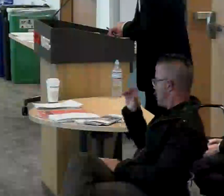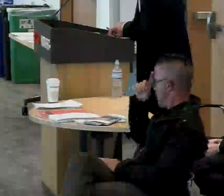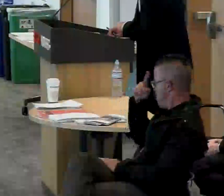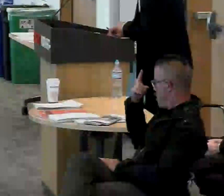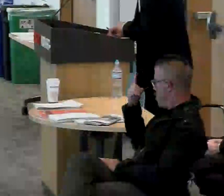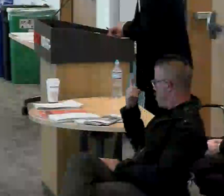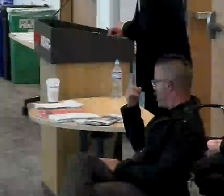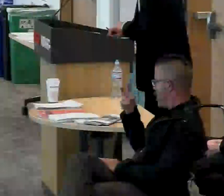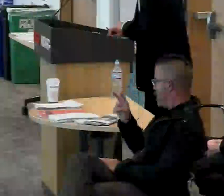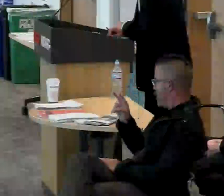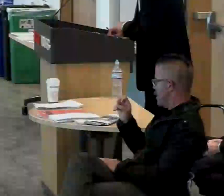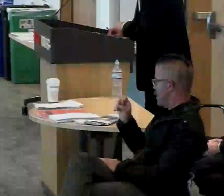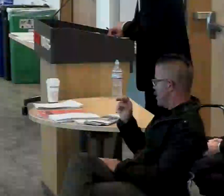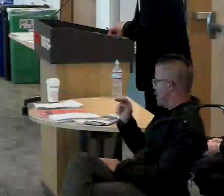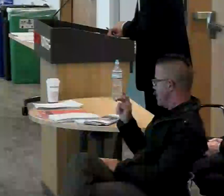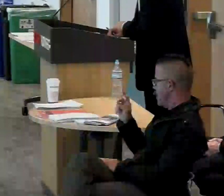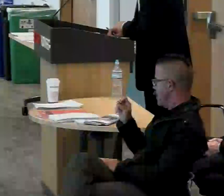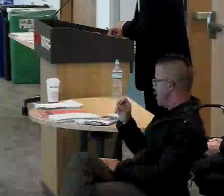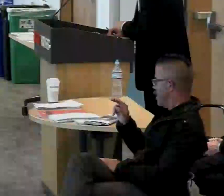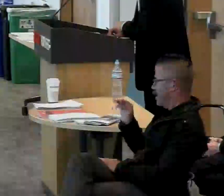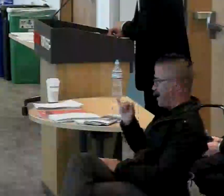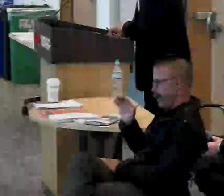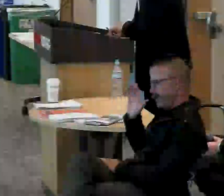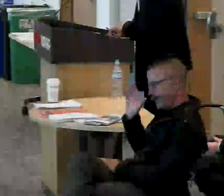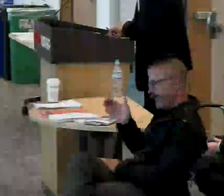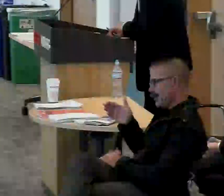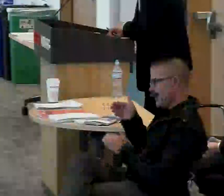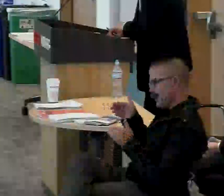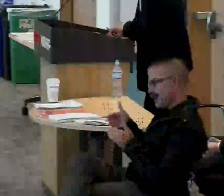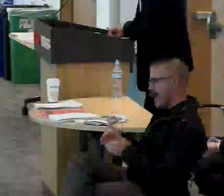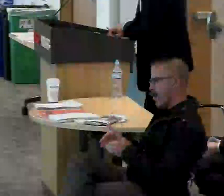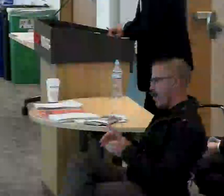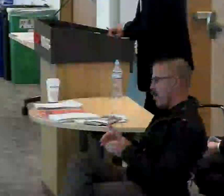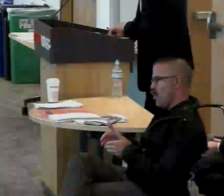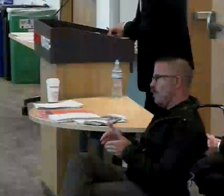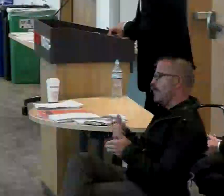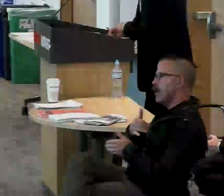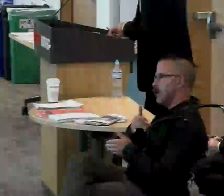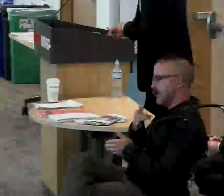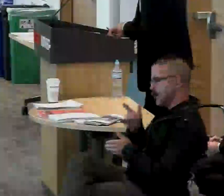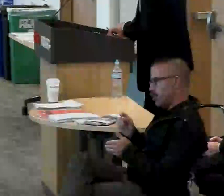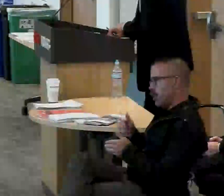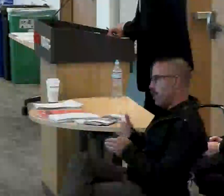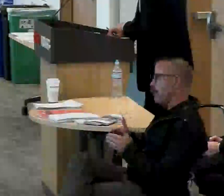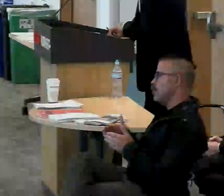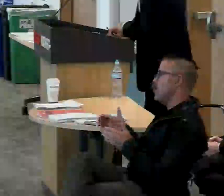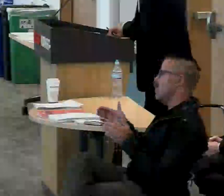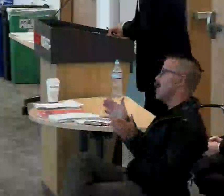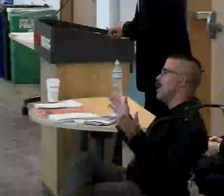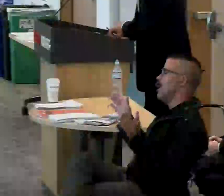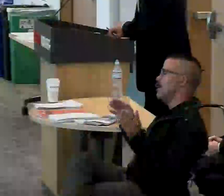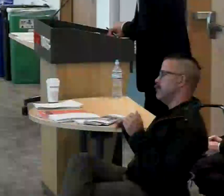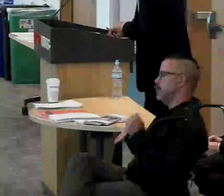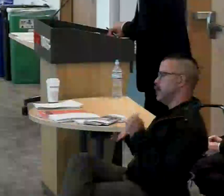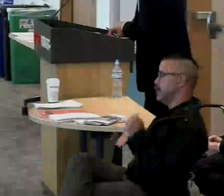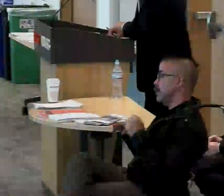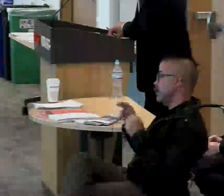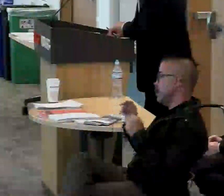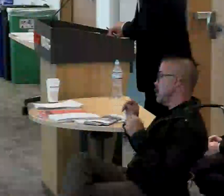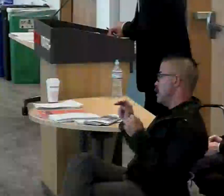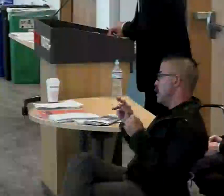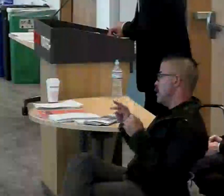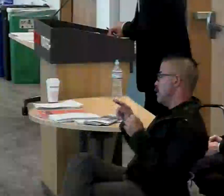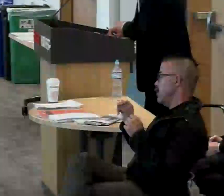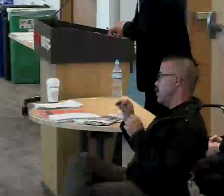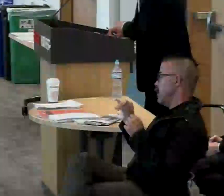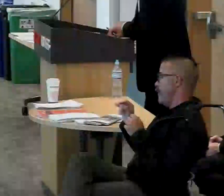a broad-based financial education approach where, again, nonprofits and banks, they've got